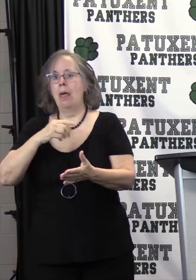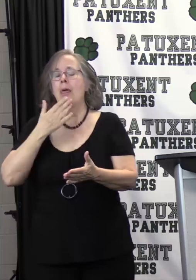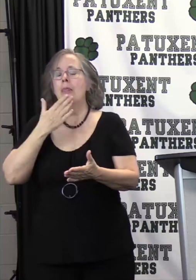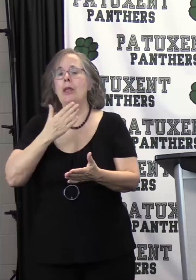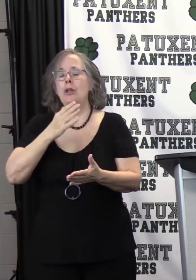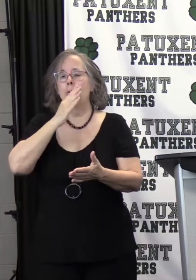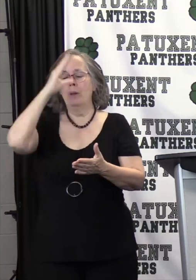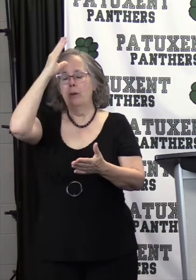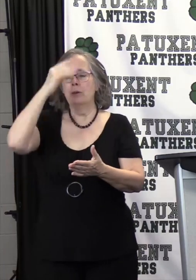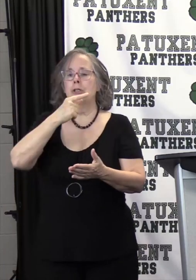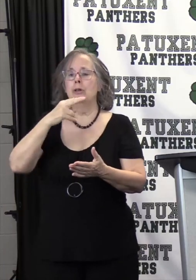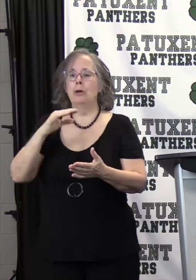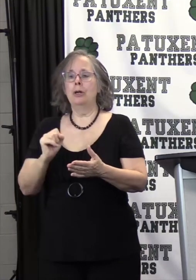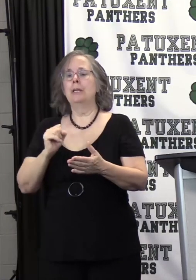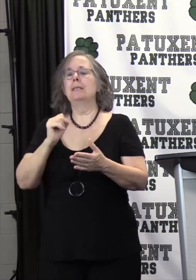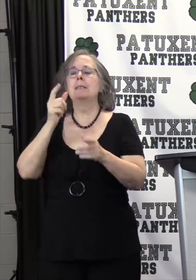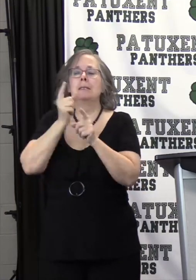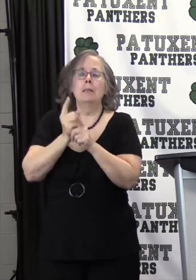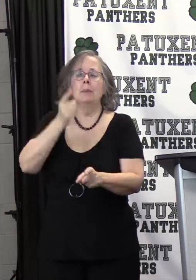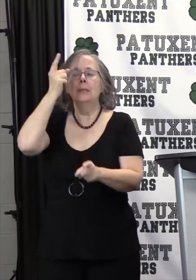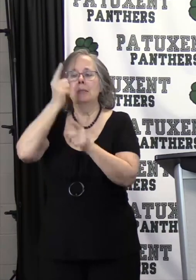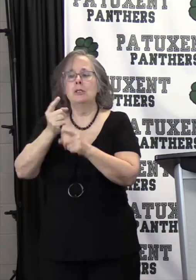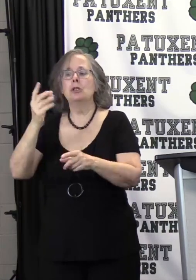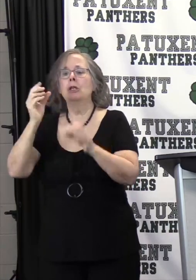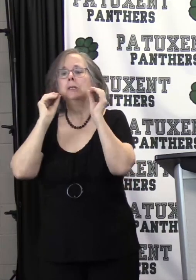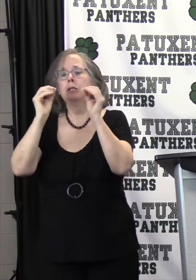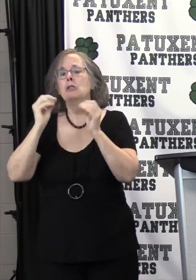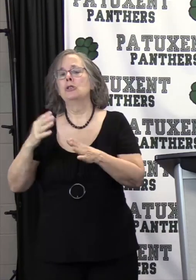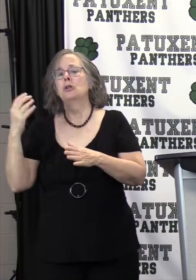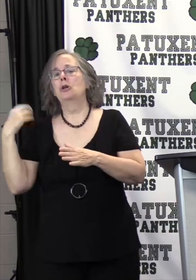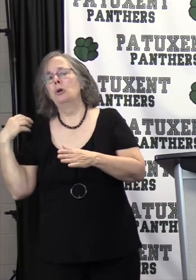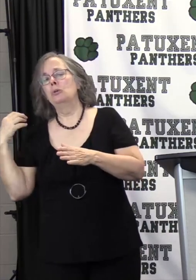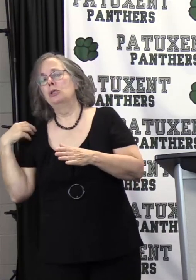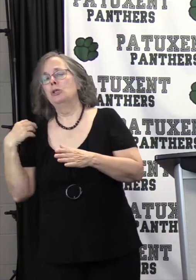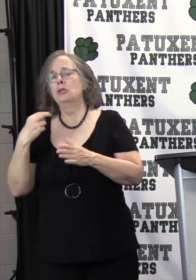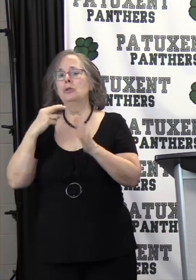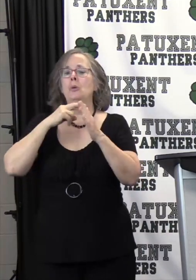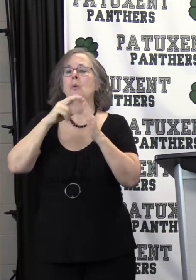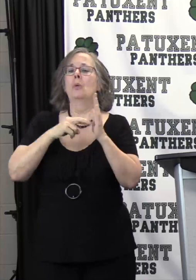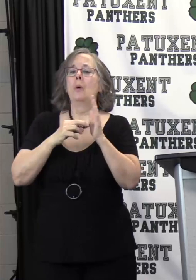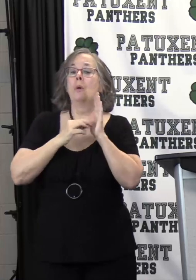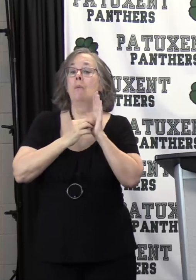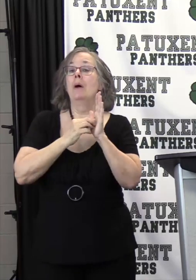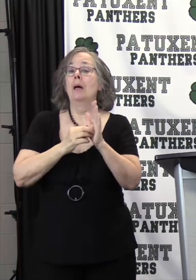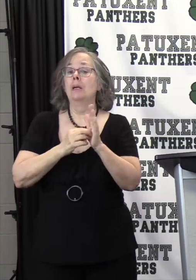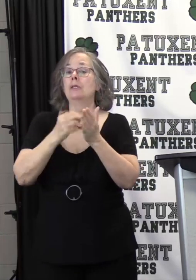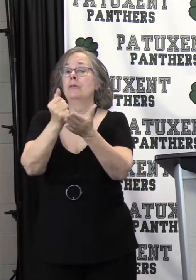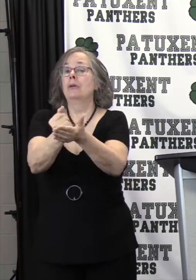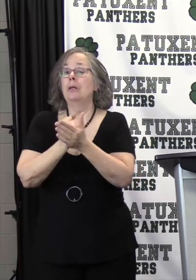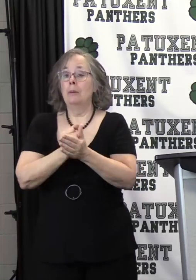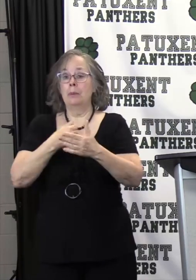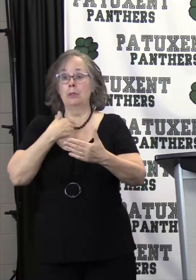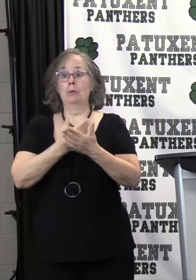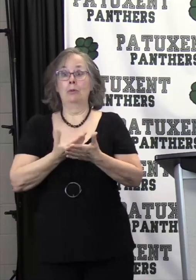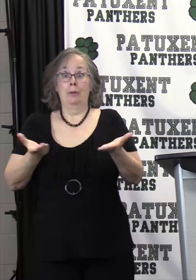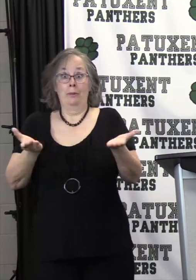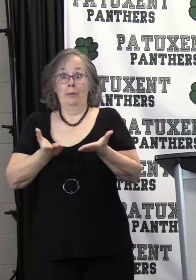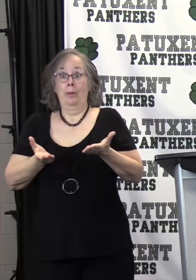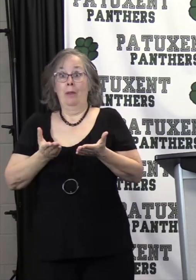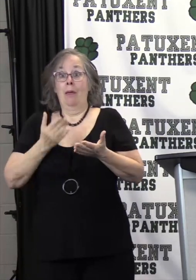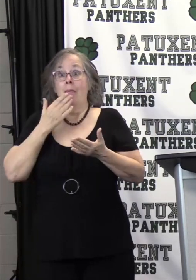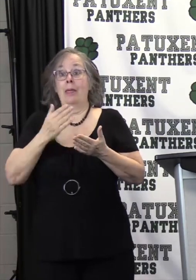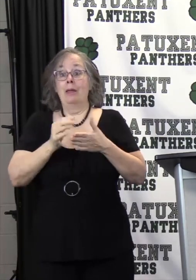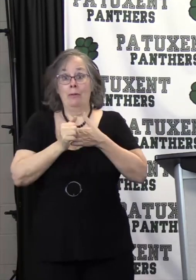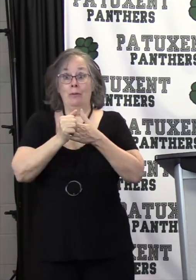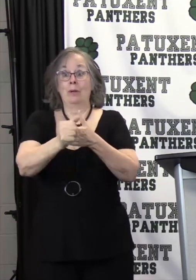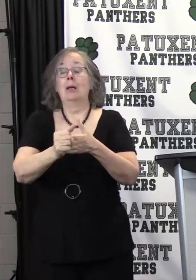guardians, siblings, grandparents, coaches, role models, and teachers out there for getting us to this point. Thank you for